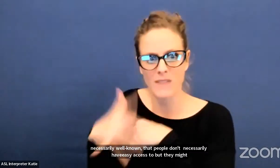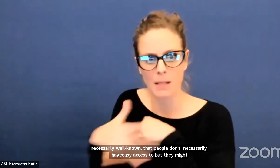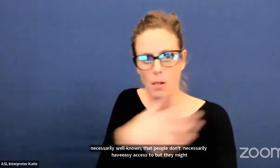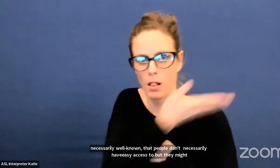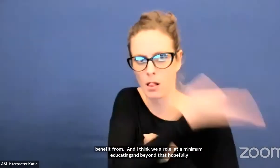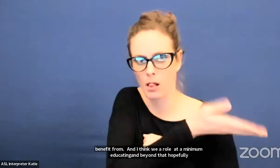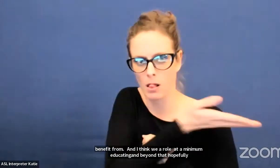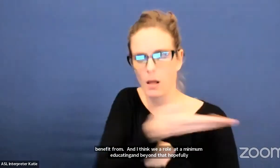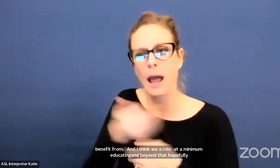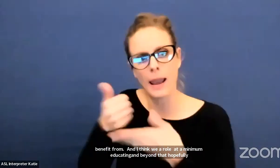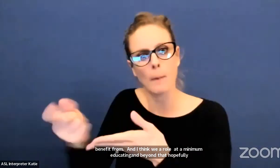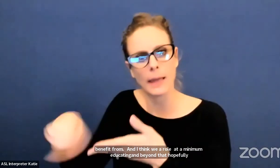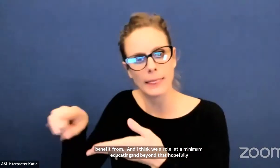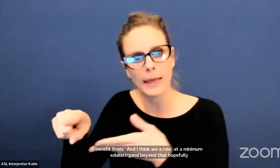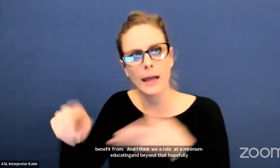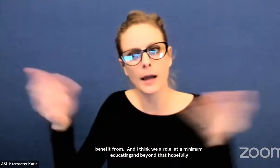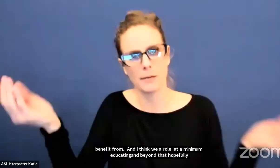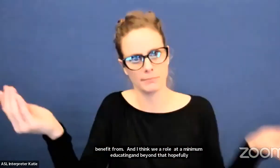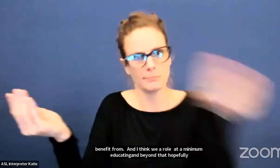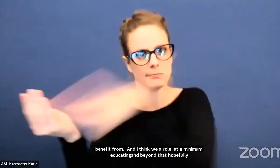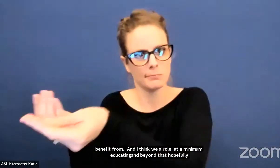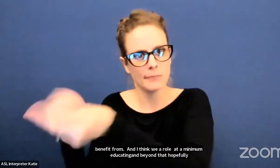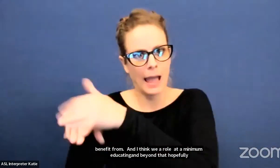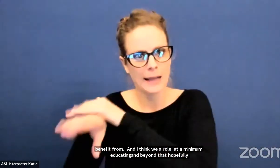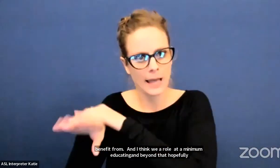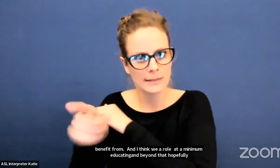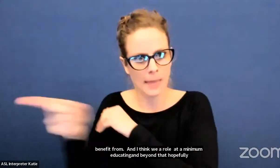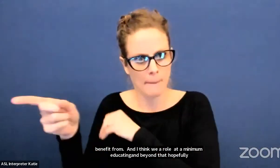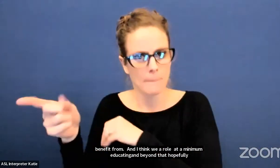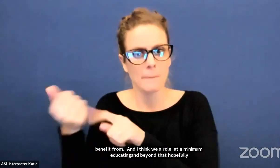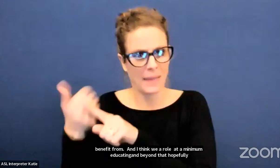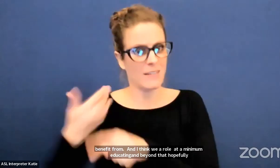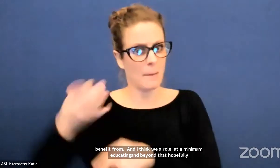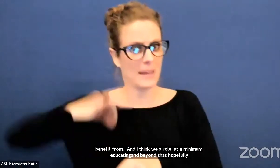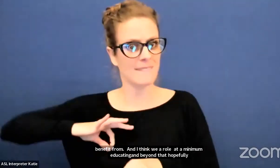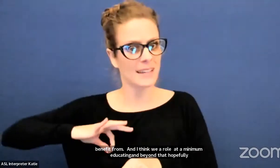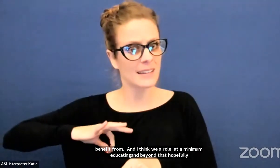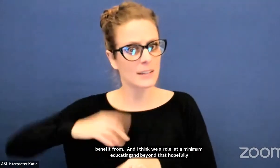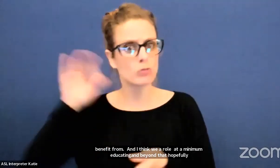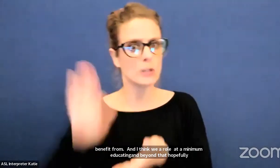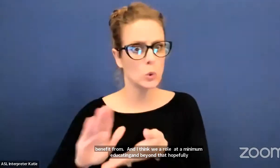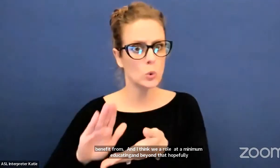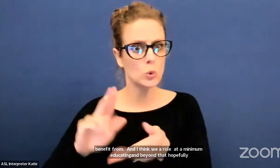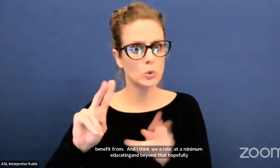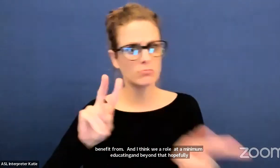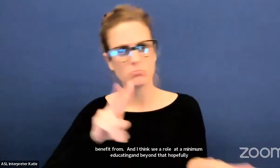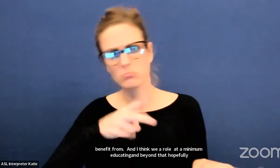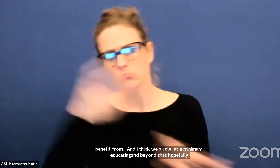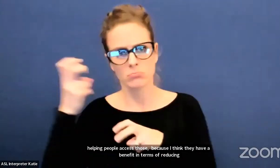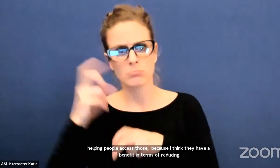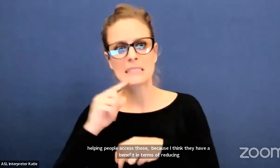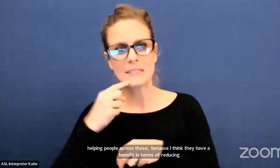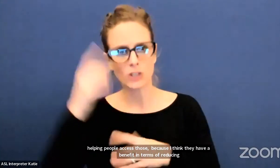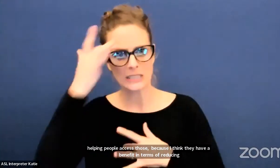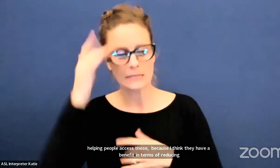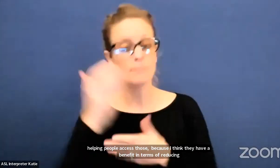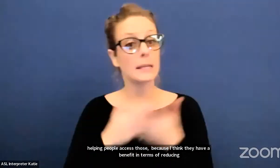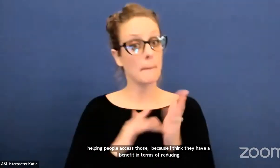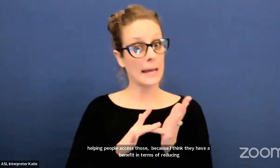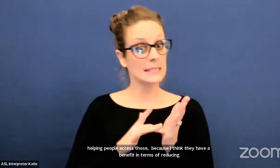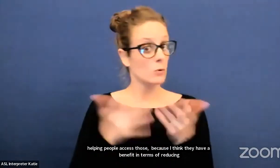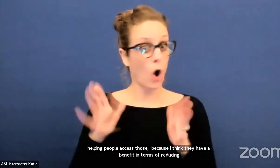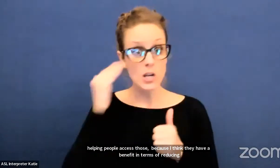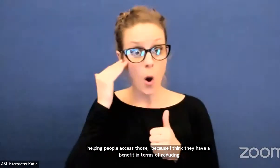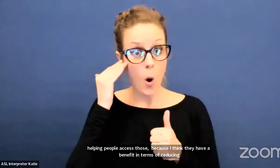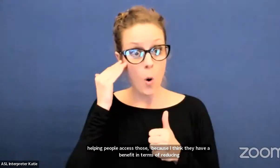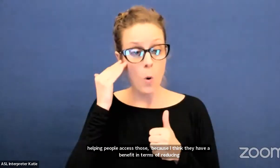people access those, because I think they have a benefit in terms of reducing severe disease. Now, some medications that we know of so far are